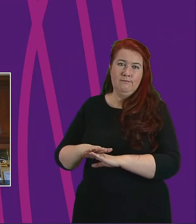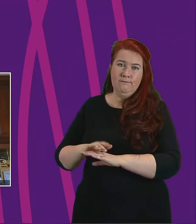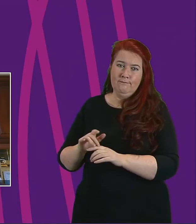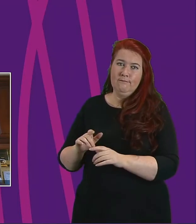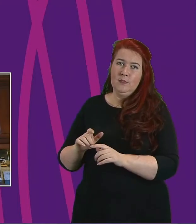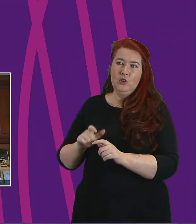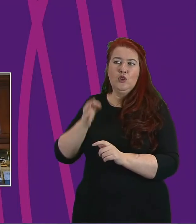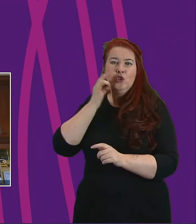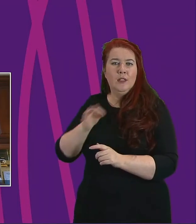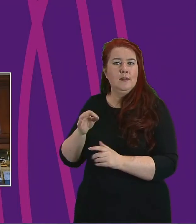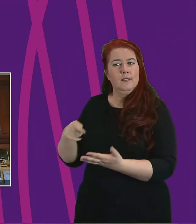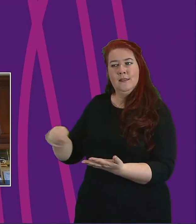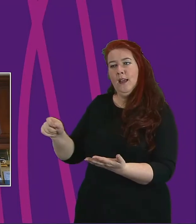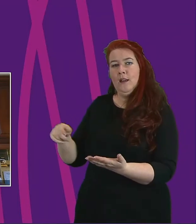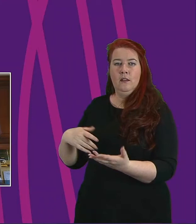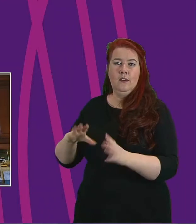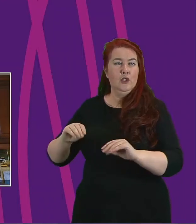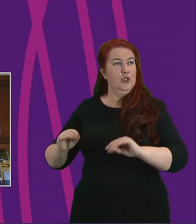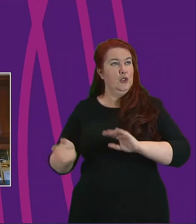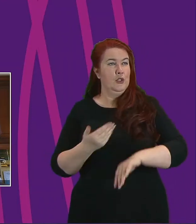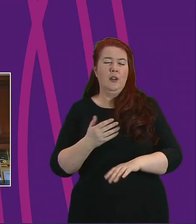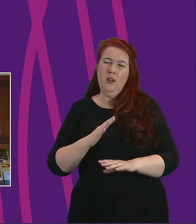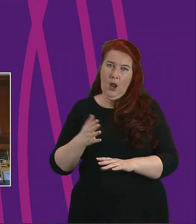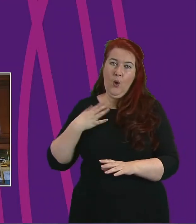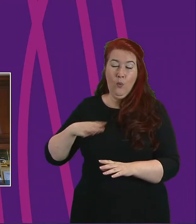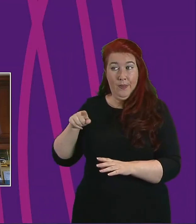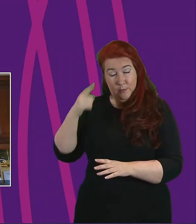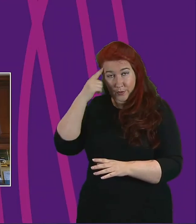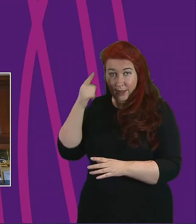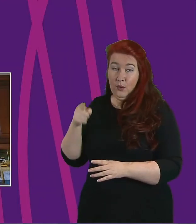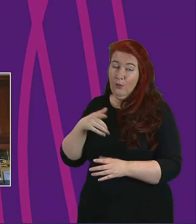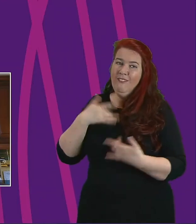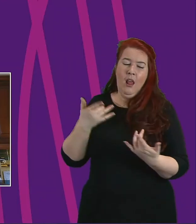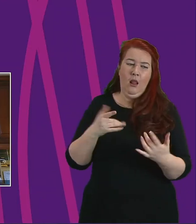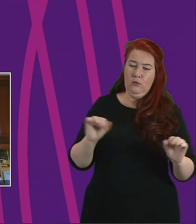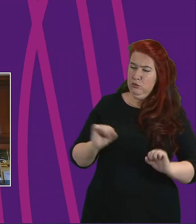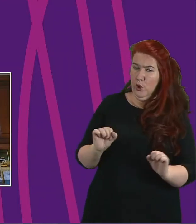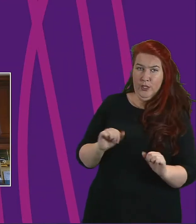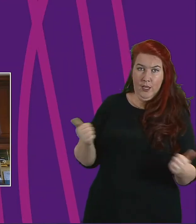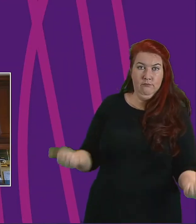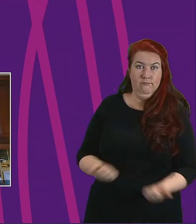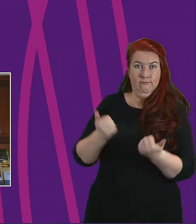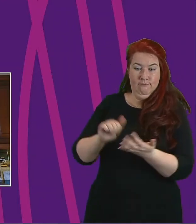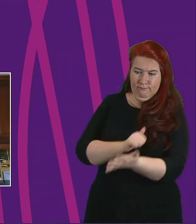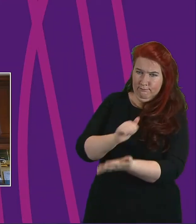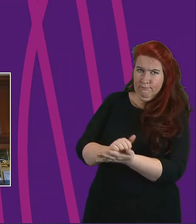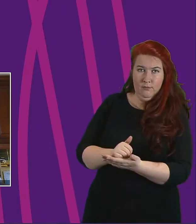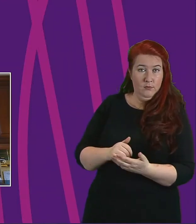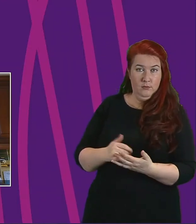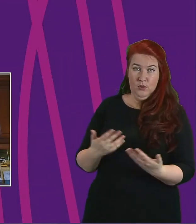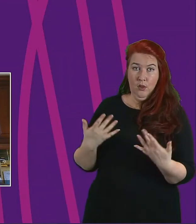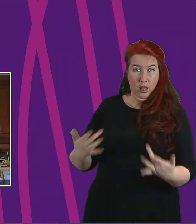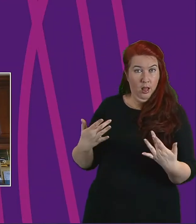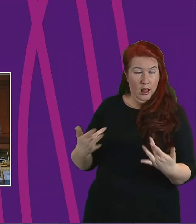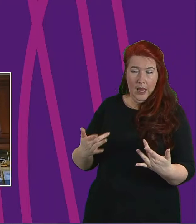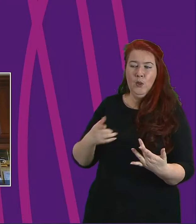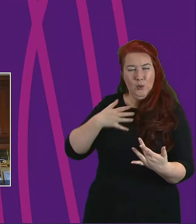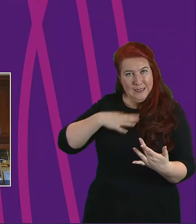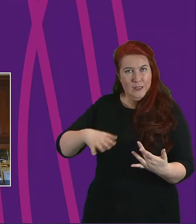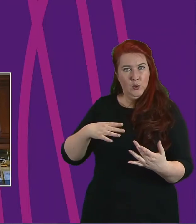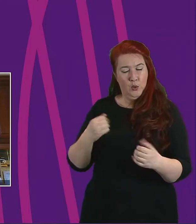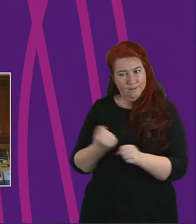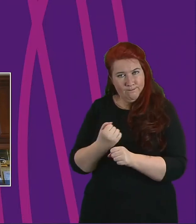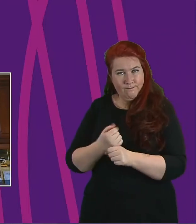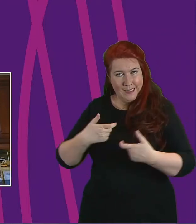tick. There is no tick in this box. And it's our job to complete the bridge, to complete the task. And that's what